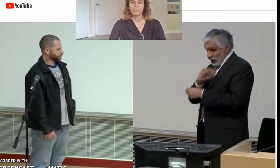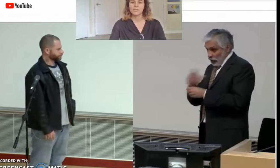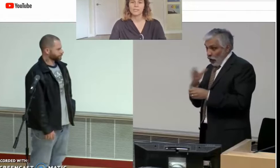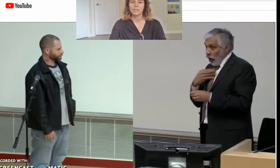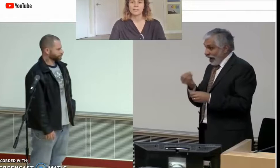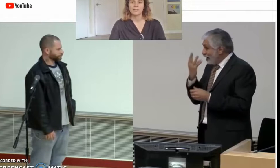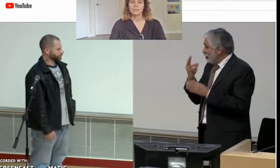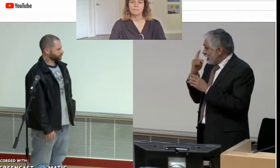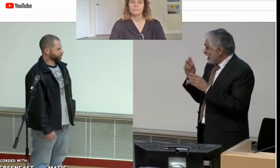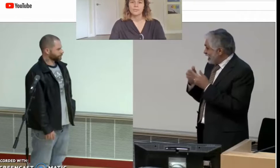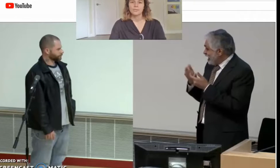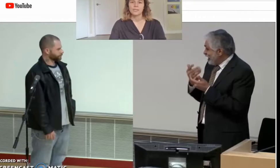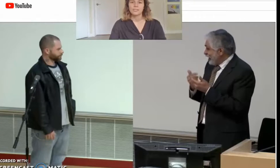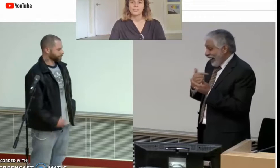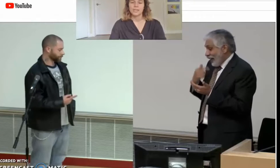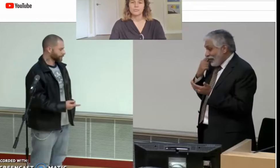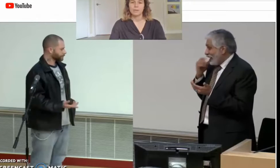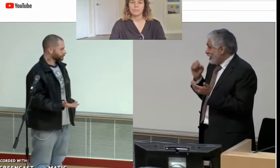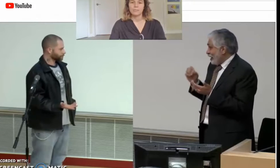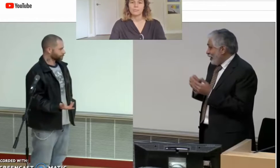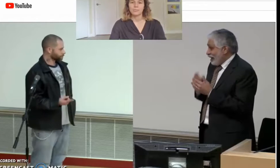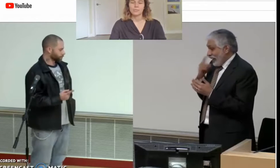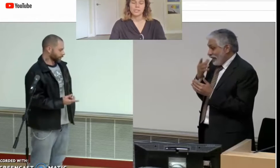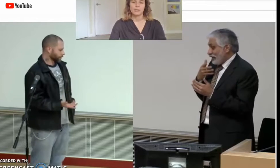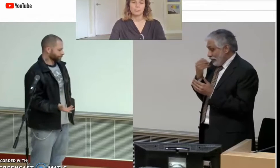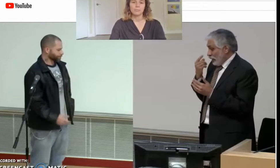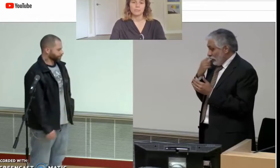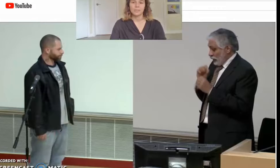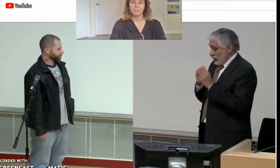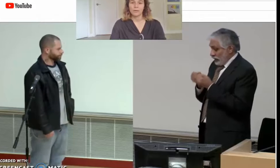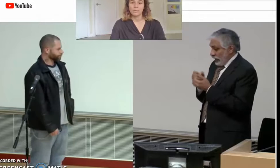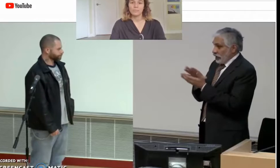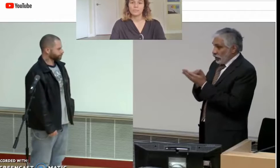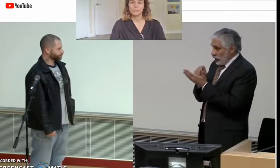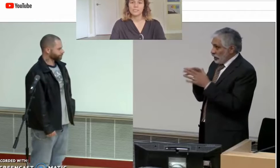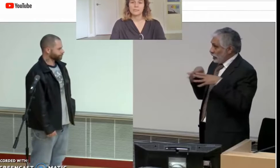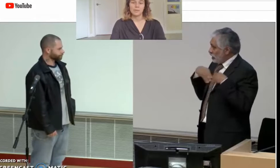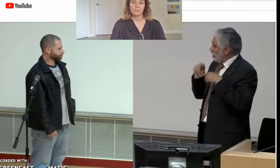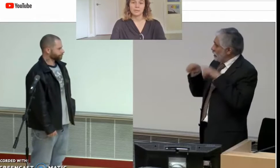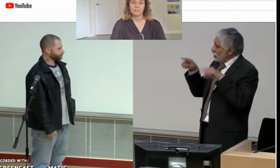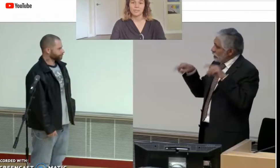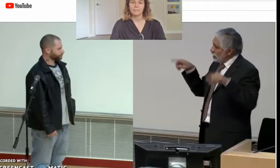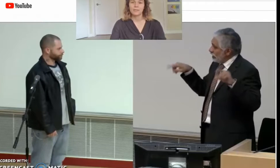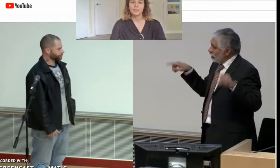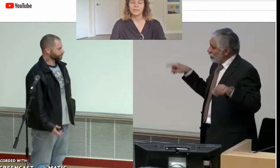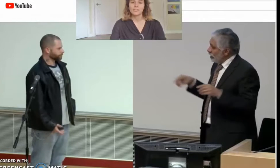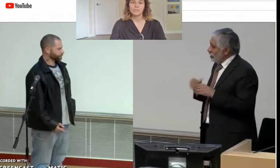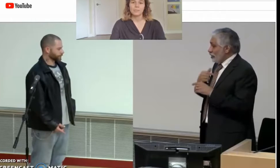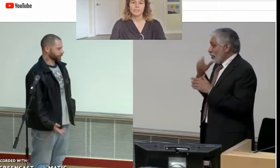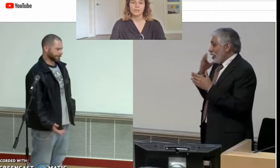person? Can you change white people or change black people to become white people? Does it make it better for them? It just depends on